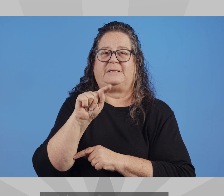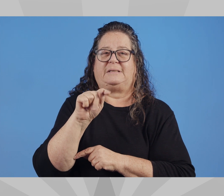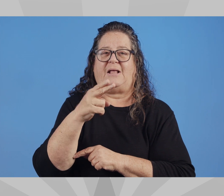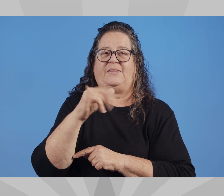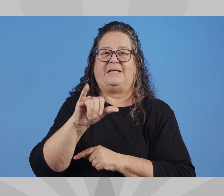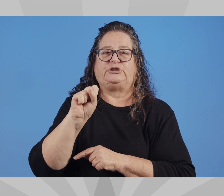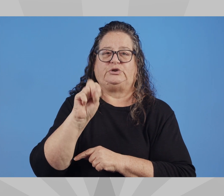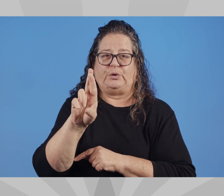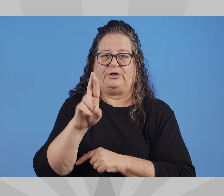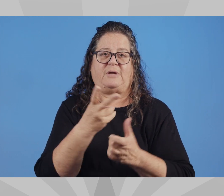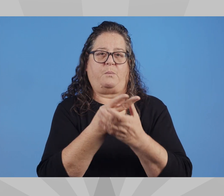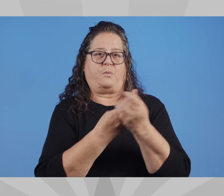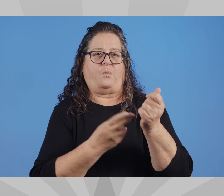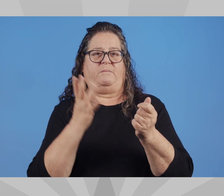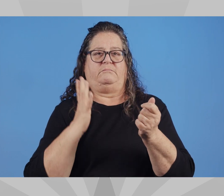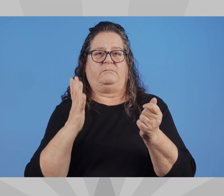pastors.